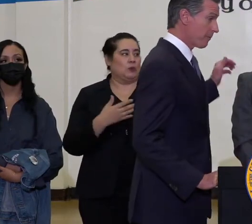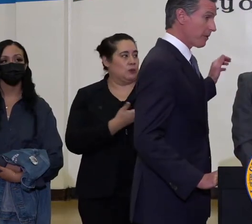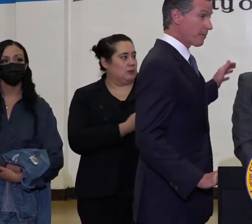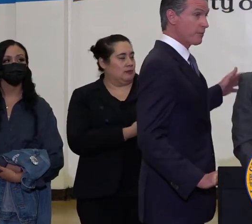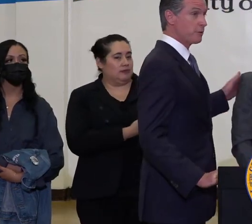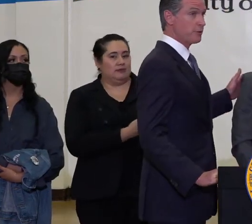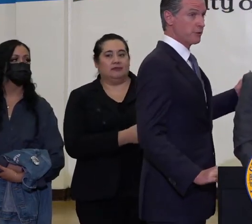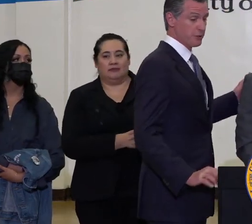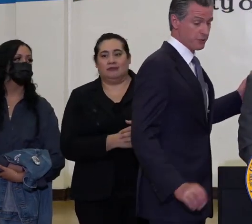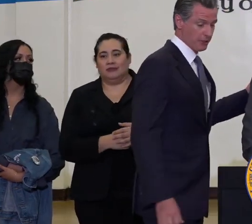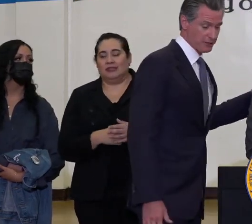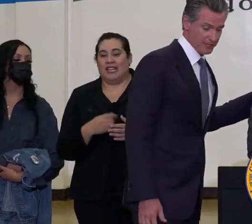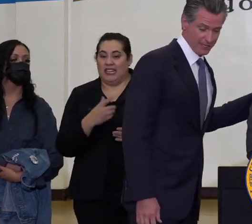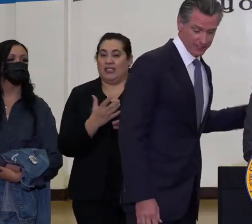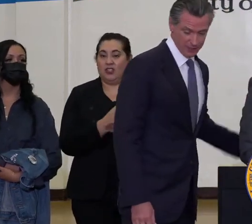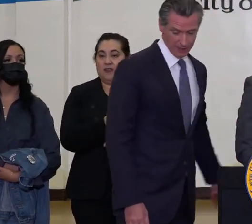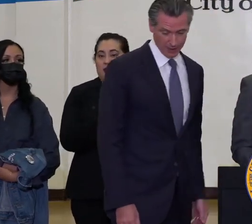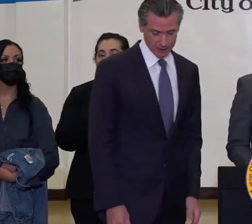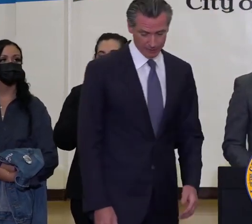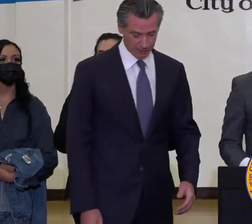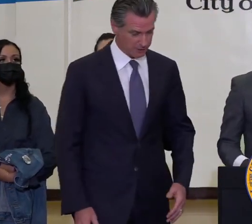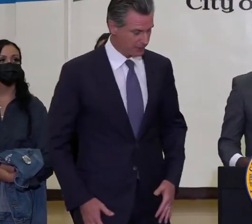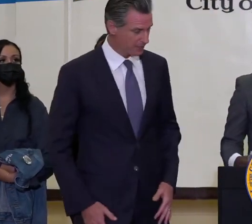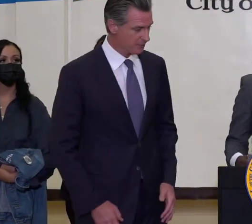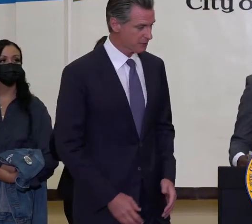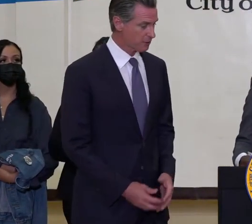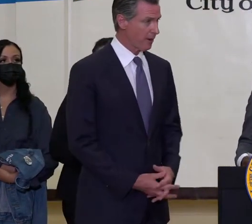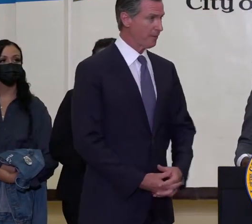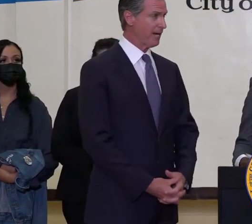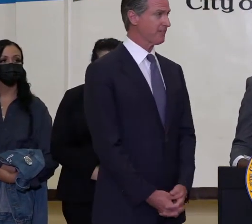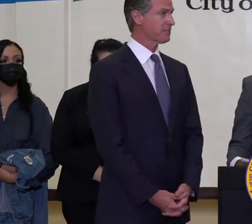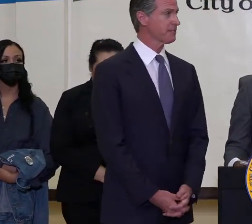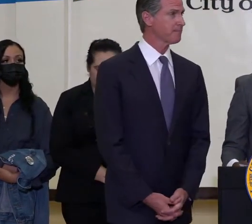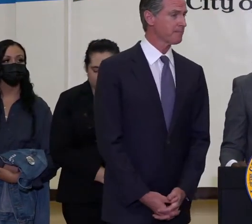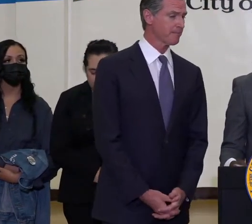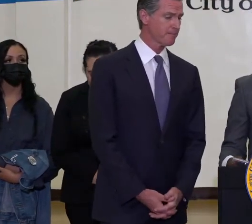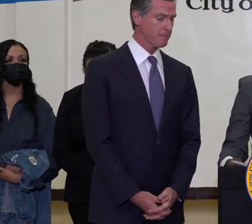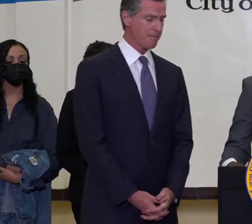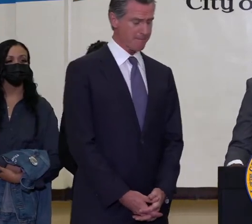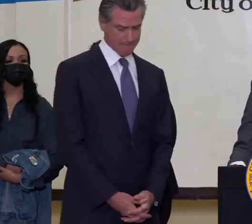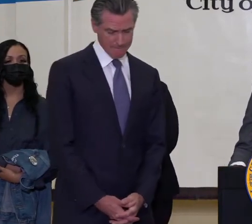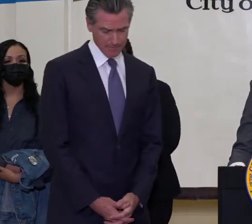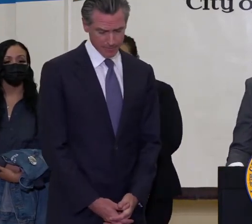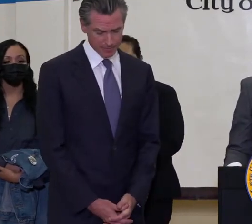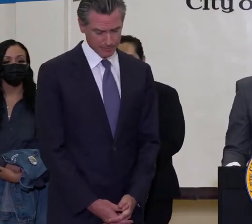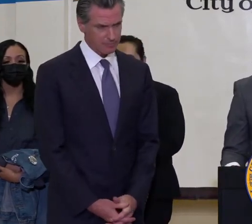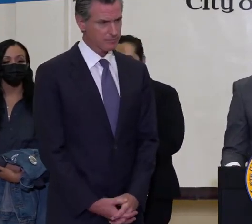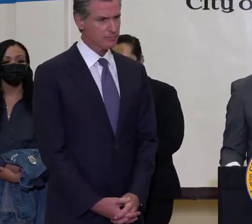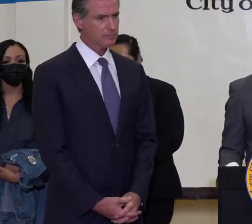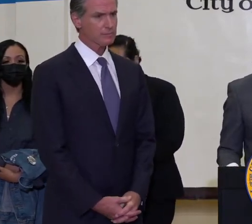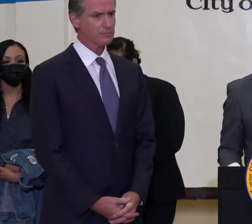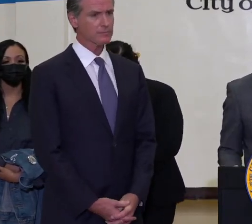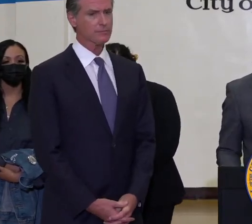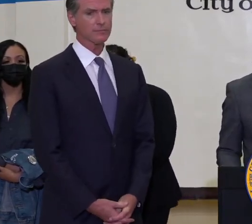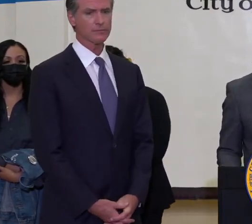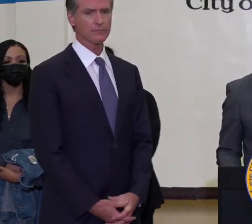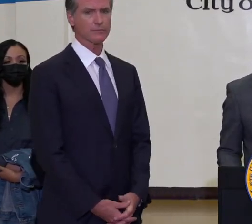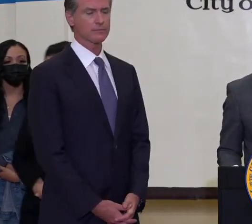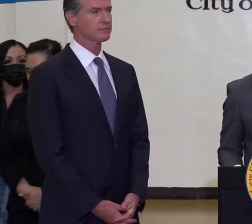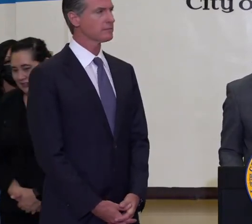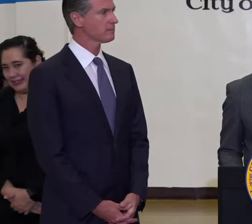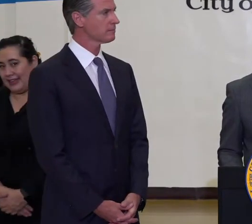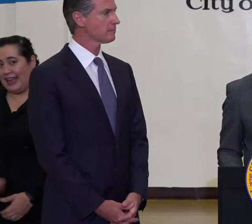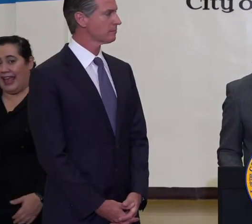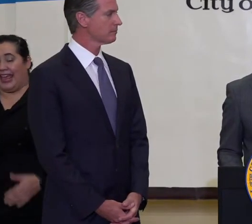Senator deserves to answer that question first because of his incredible advocacy. Well, it speaks to why we're here.